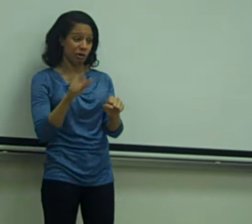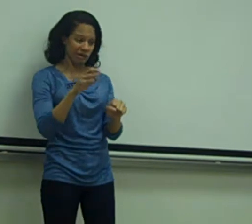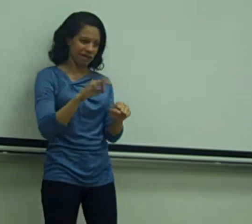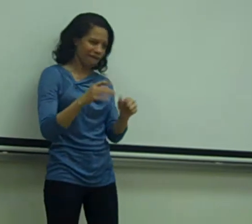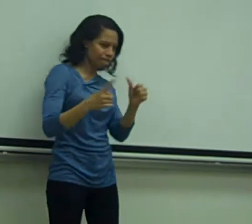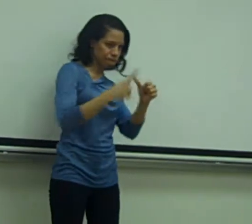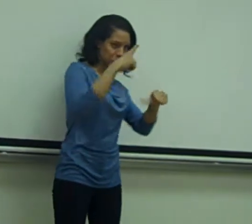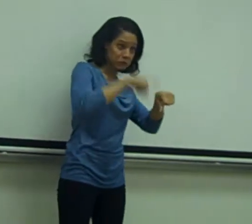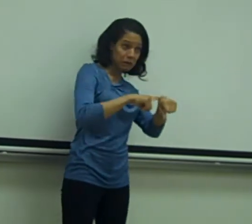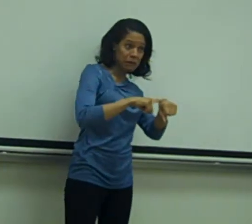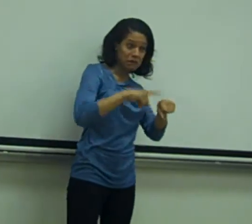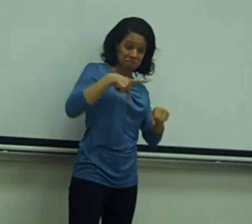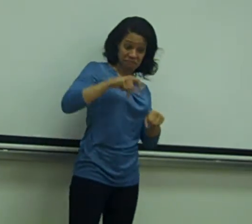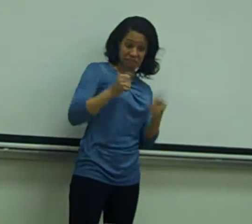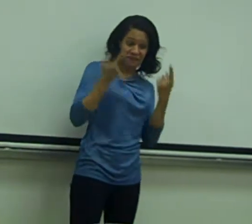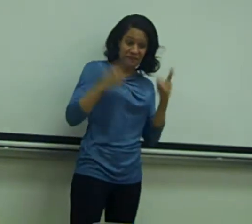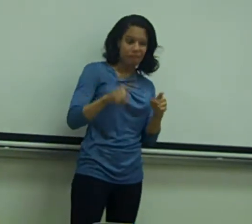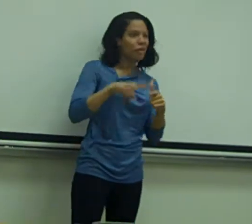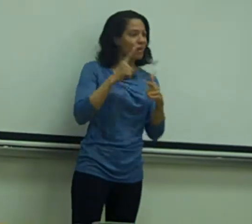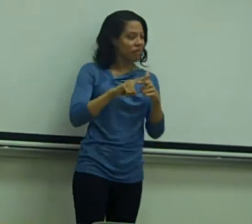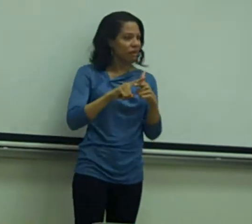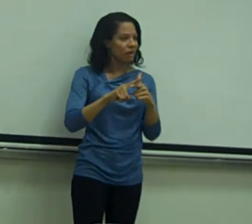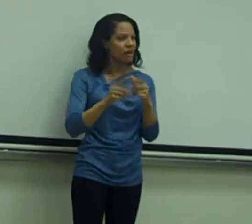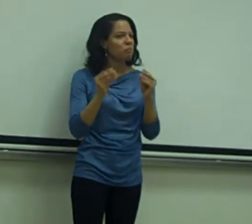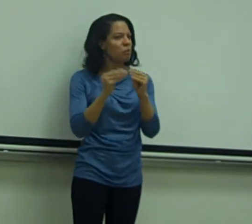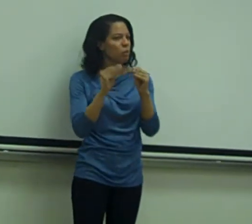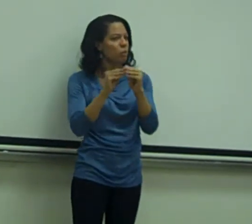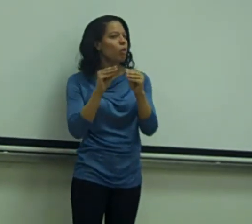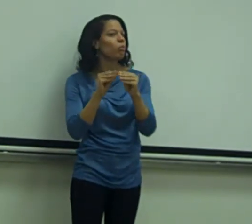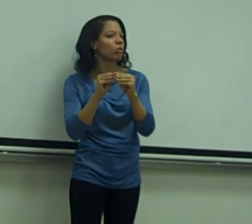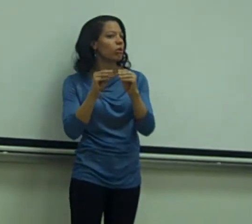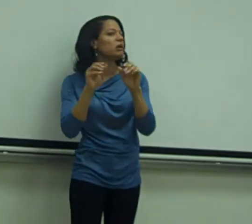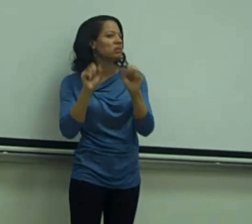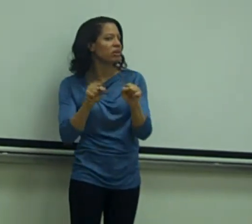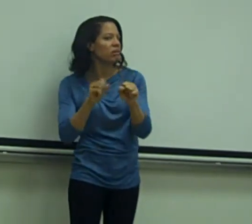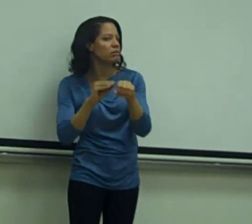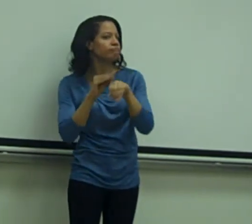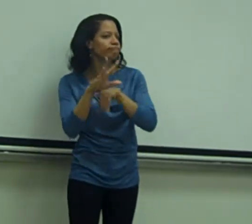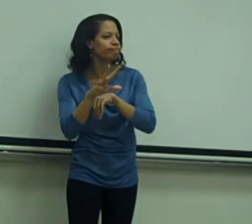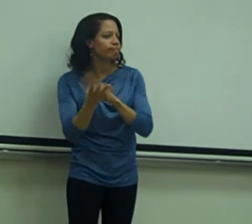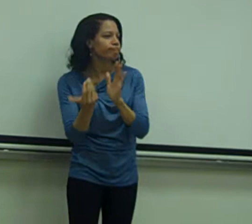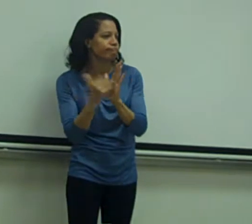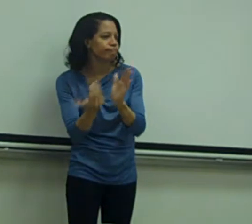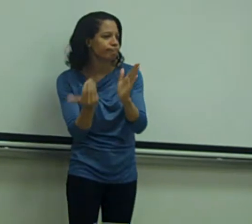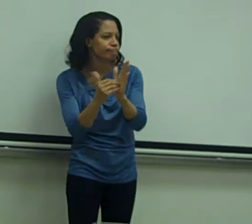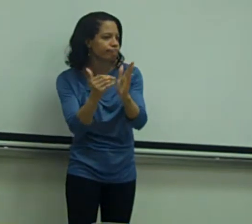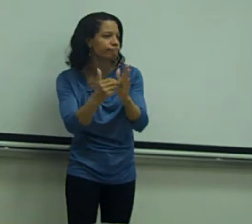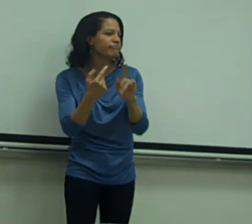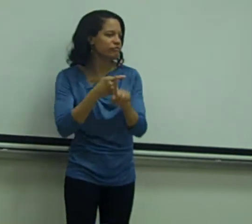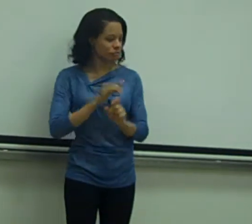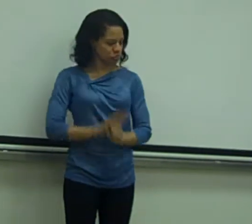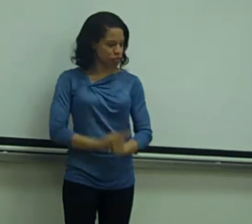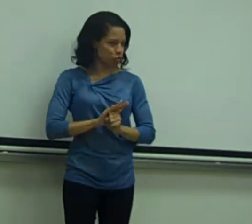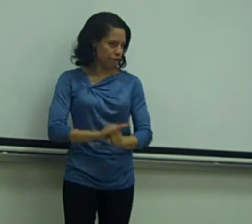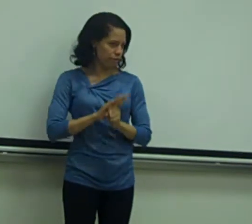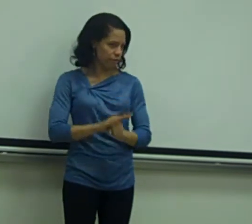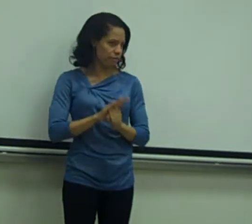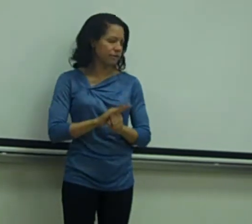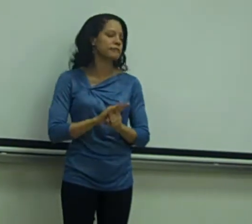And one thing about an anxiety or panic attack is it can snowball. Something happens where you start to freak